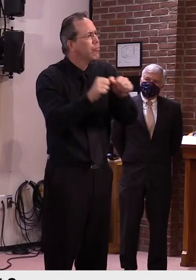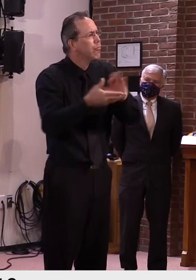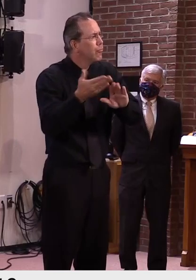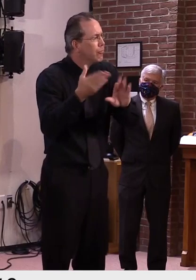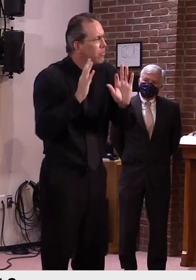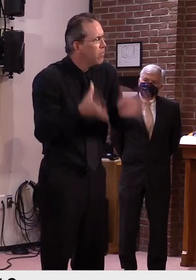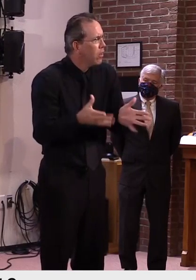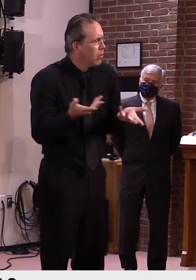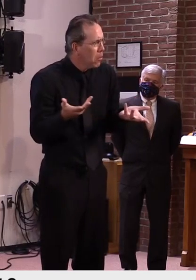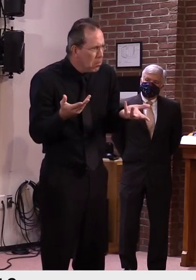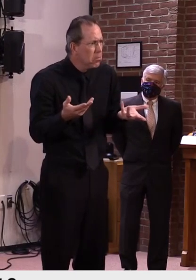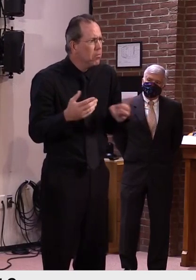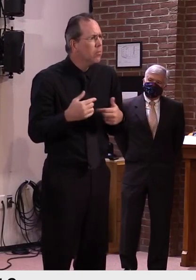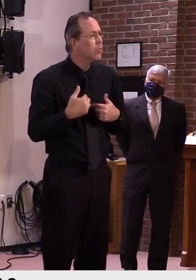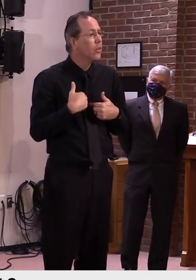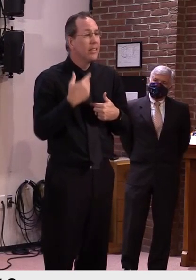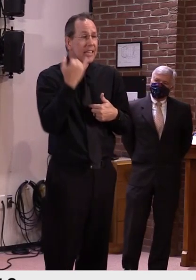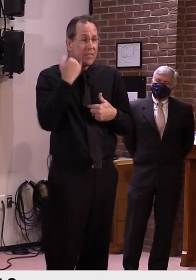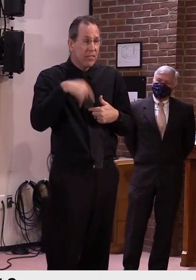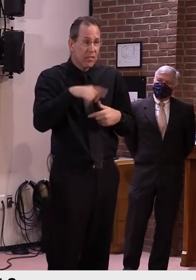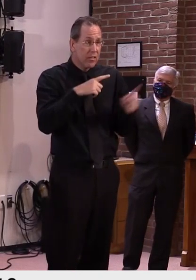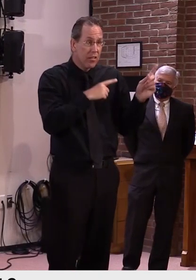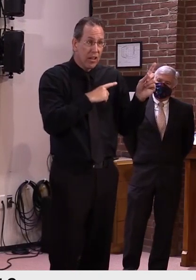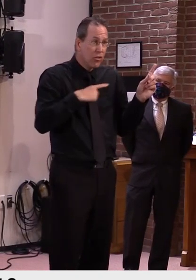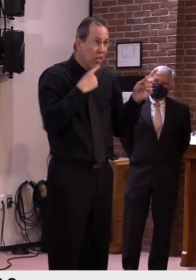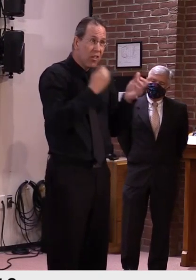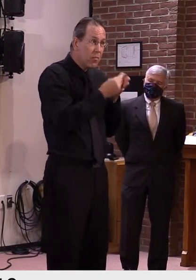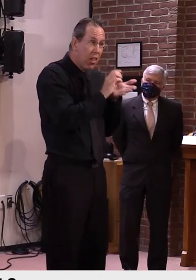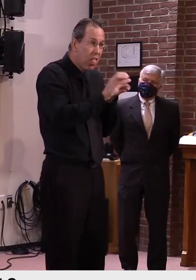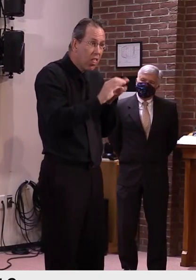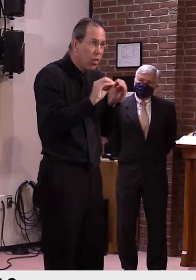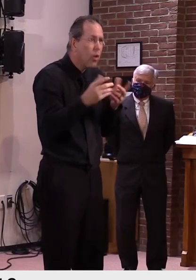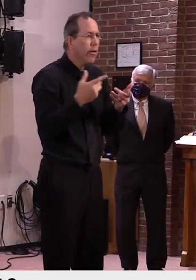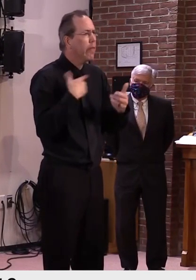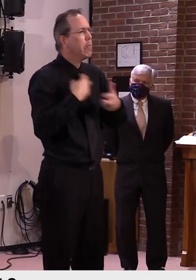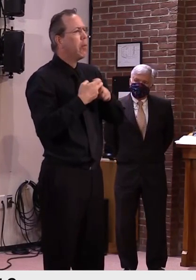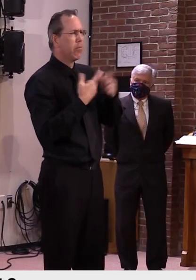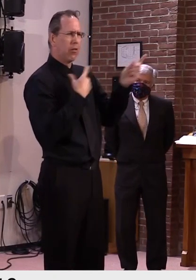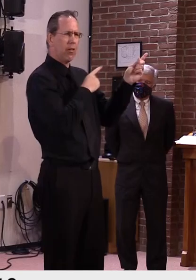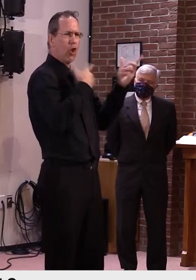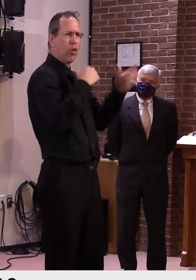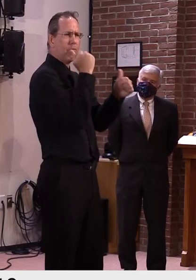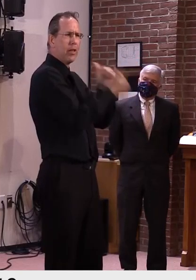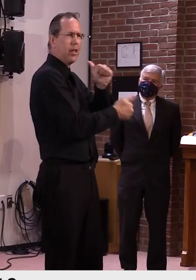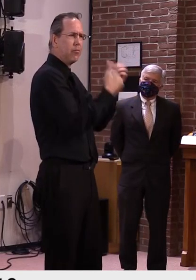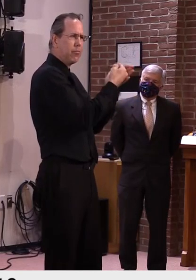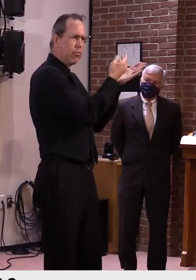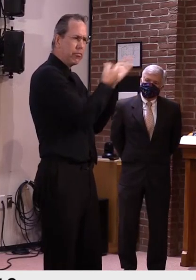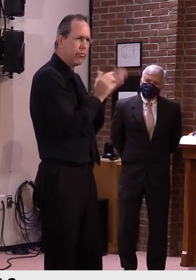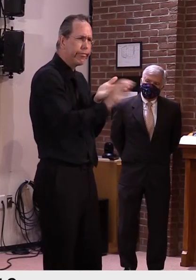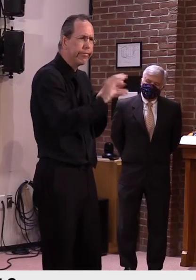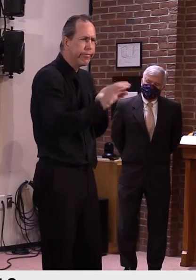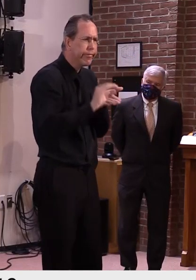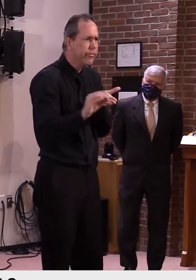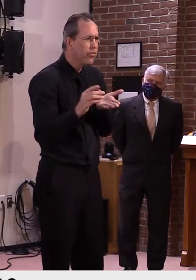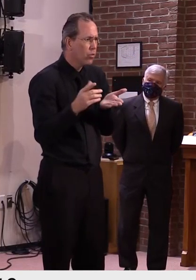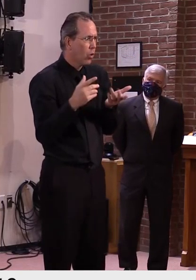I think they are in trouble. And so again, the legislature didn't move forward with everything we've